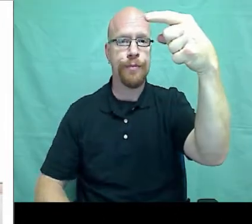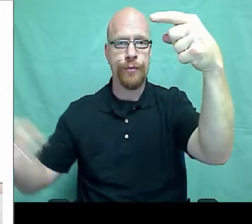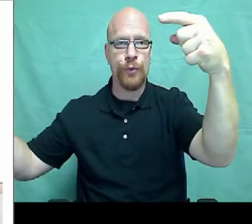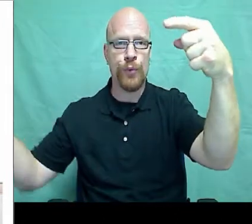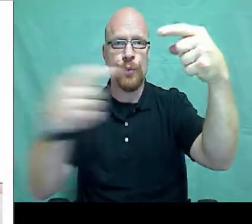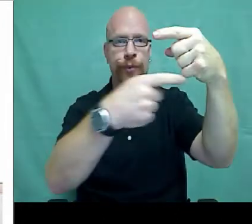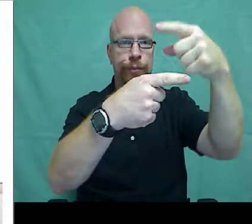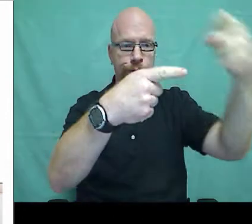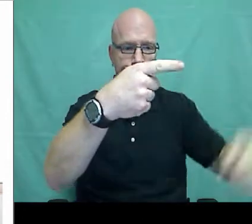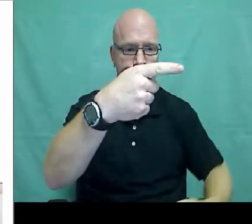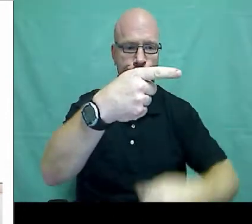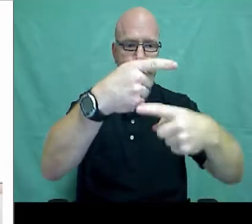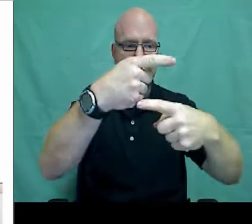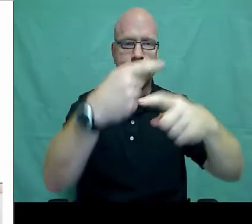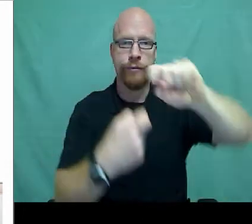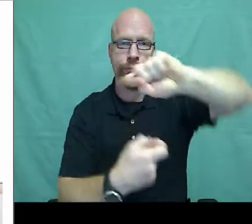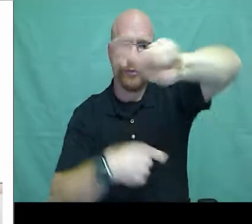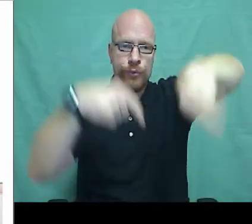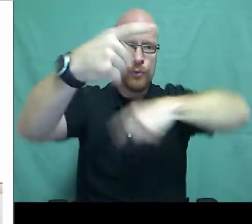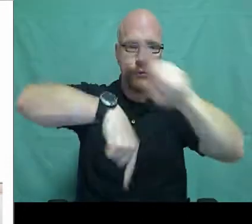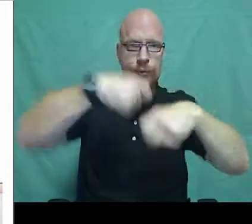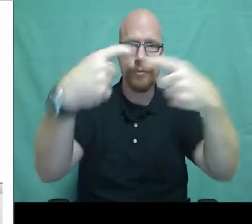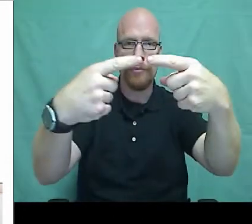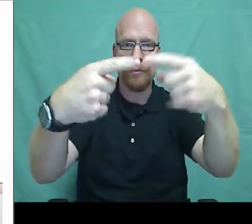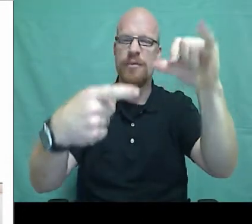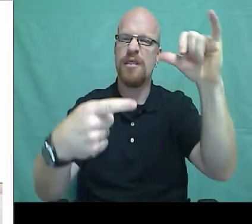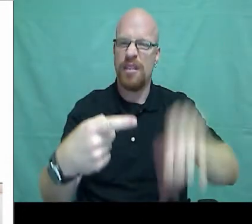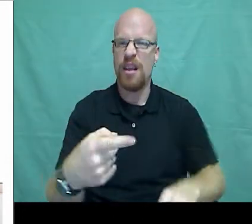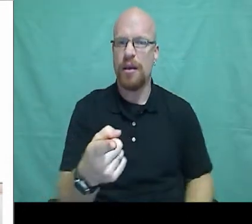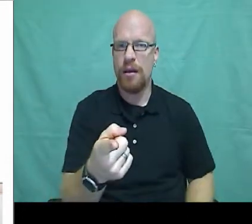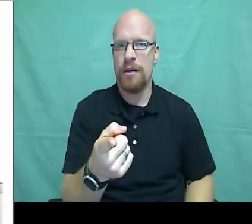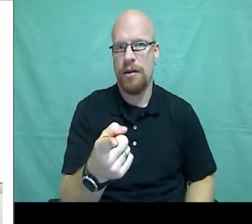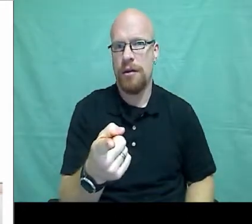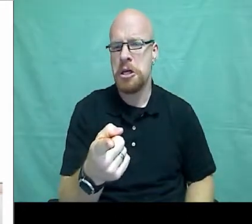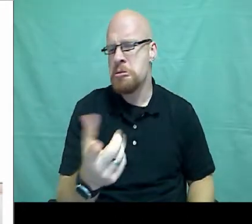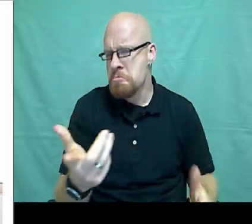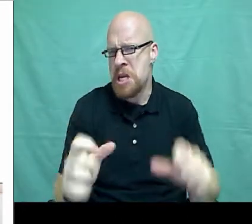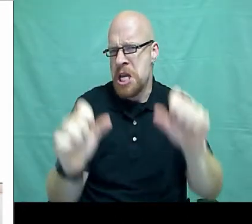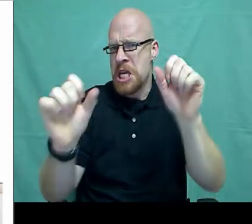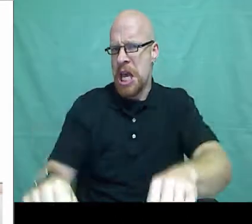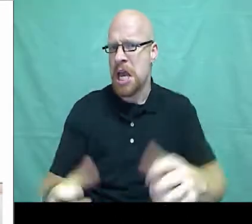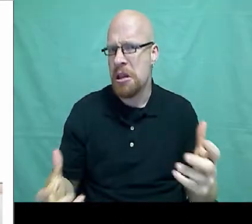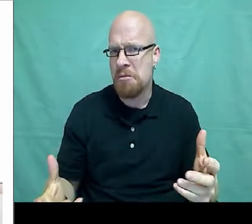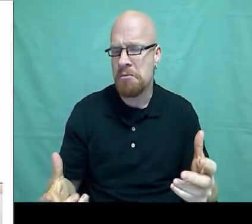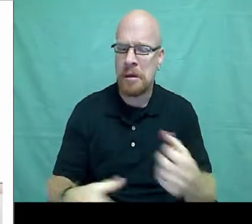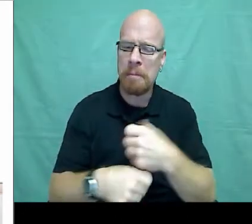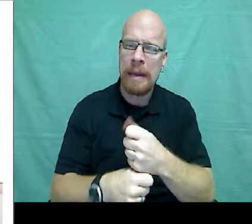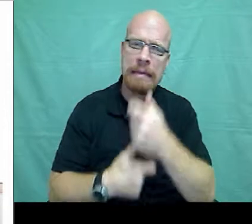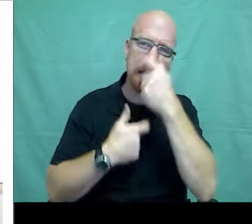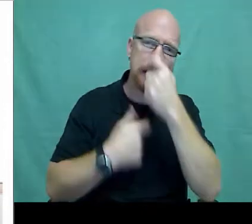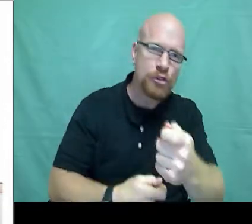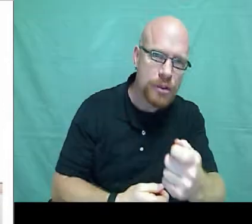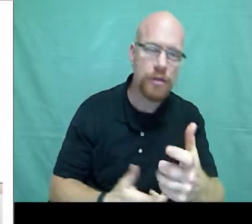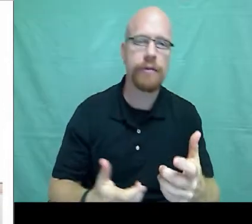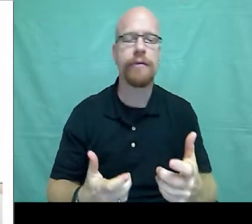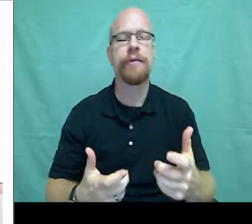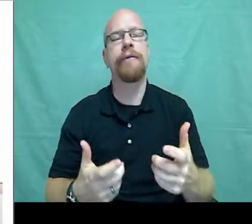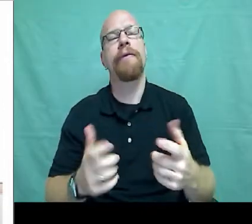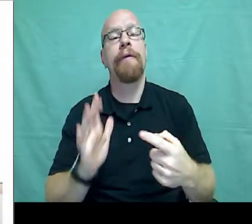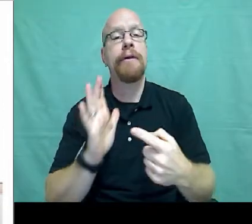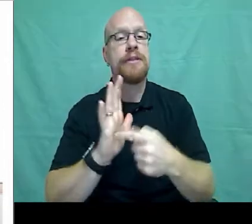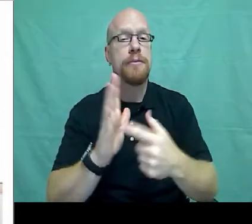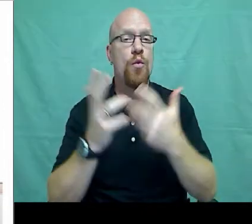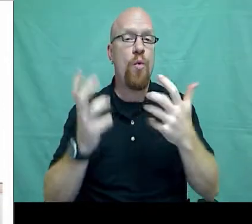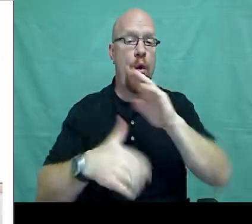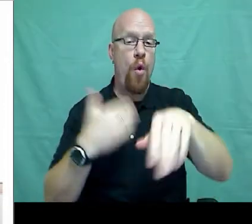You've seen before people do presentations where the words will slide in from the left or the right, they'll spin and appear or whatever. You can use